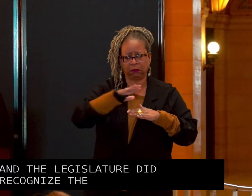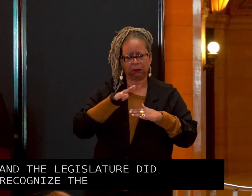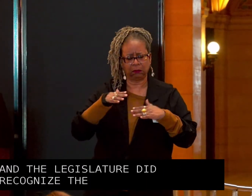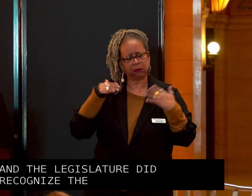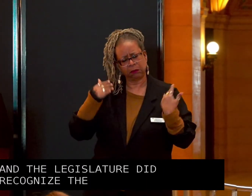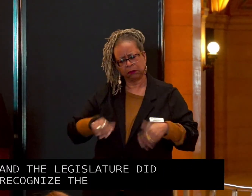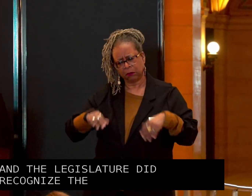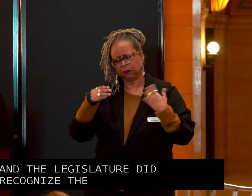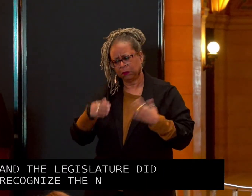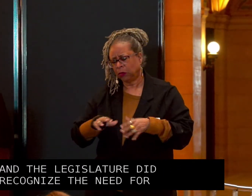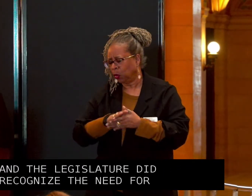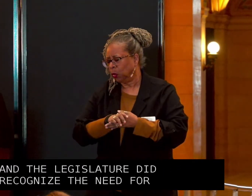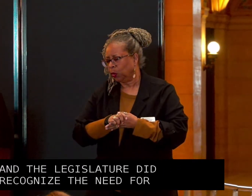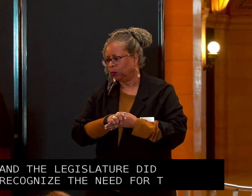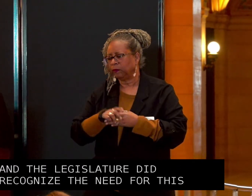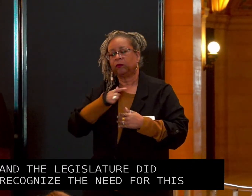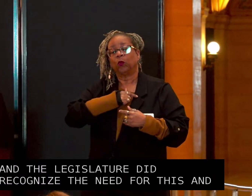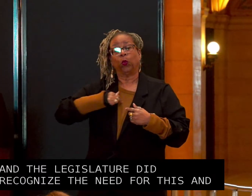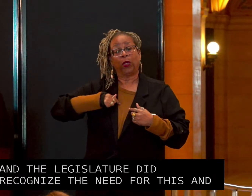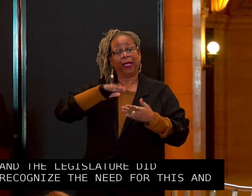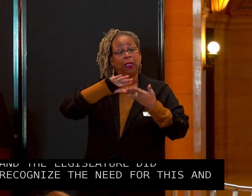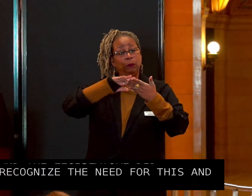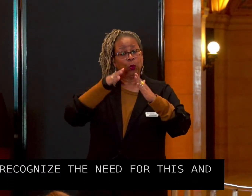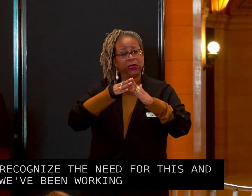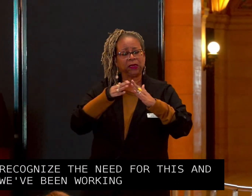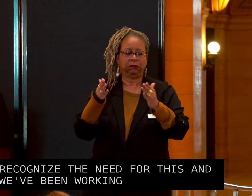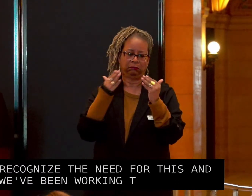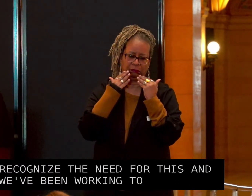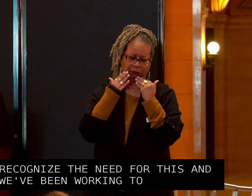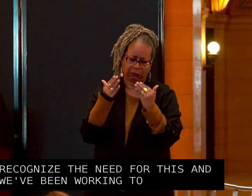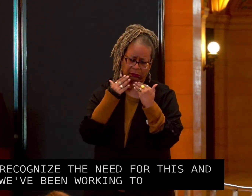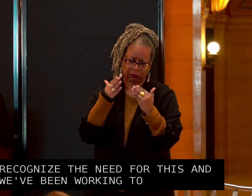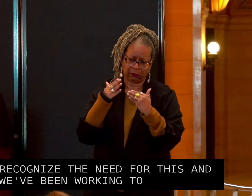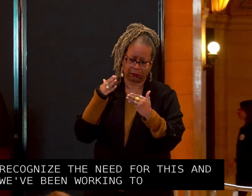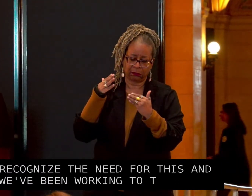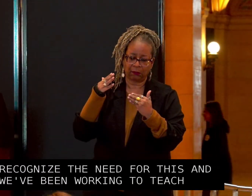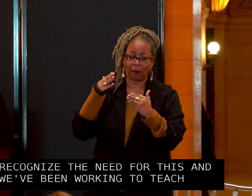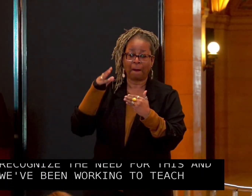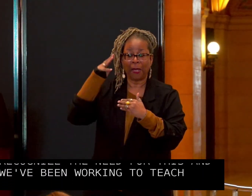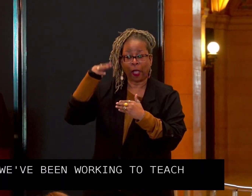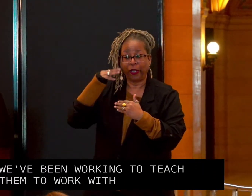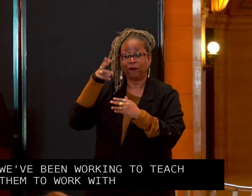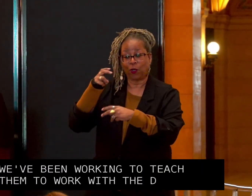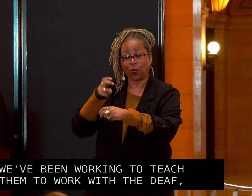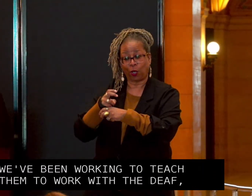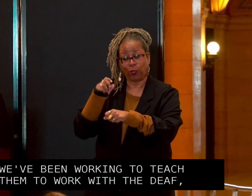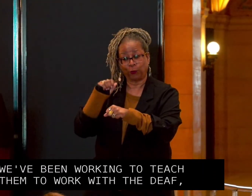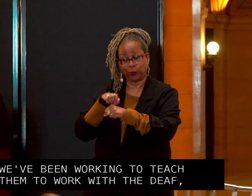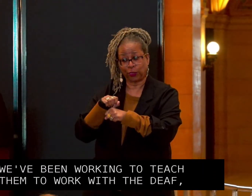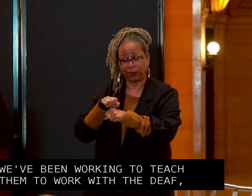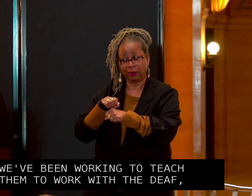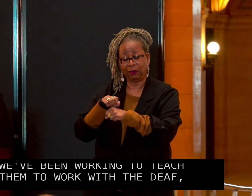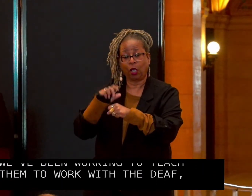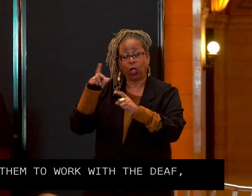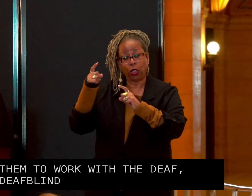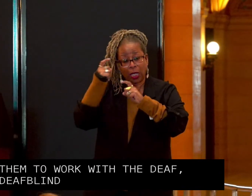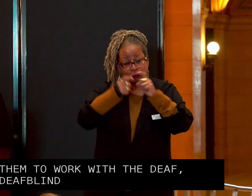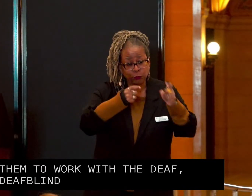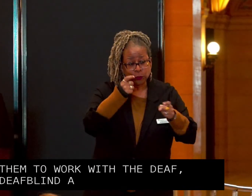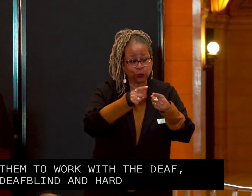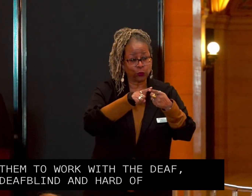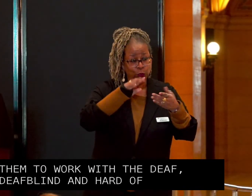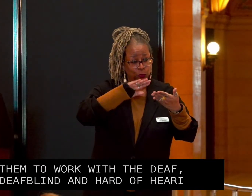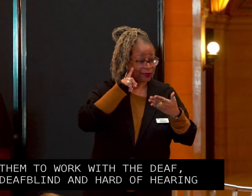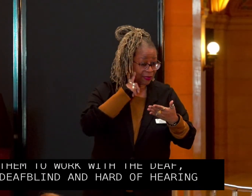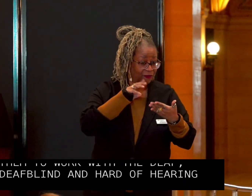And we've been working to teach them to work with the deaf, deafblind, and hard of hearing community as well. And so we want to say thank you to